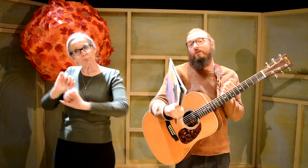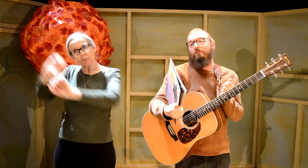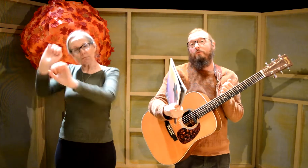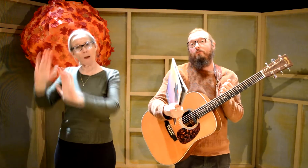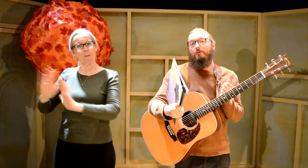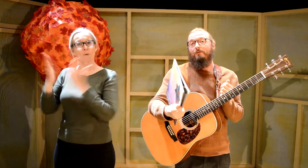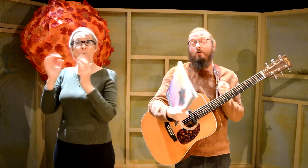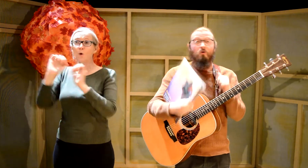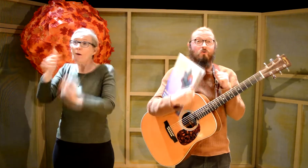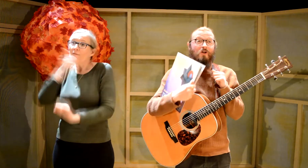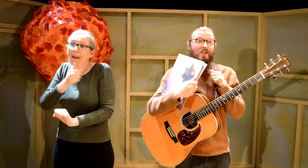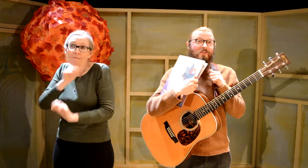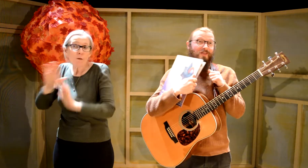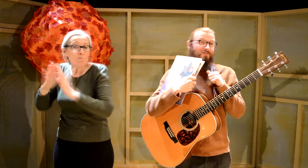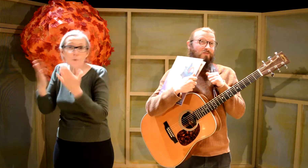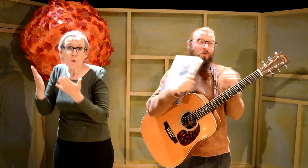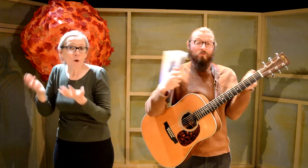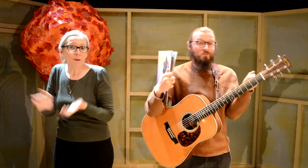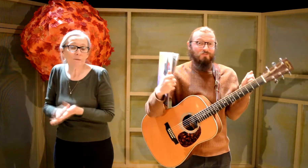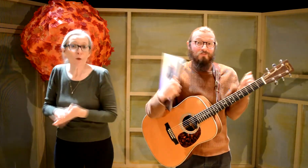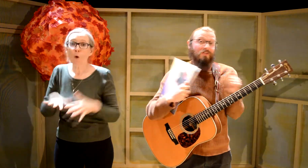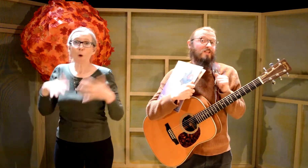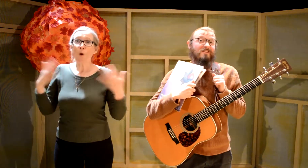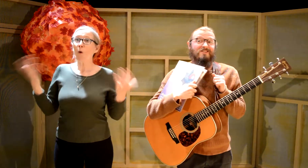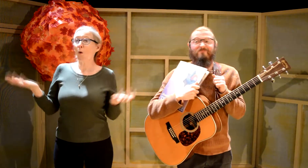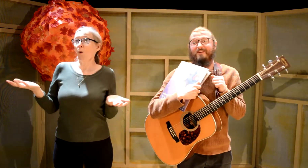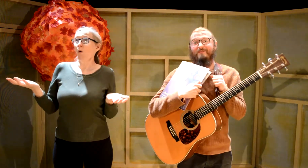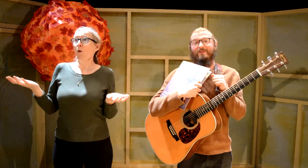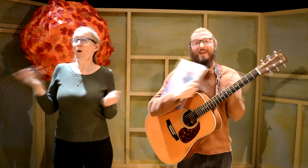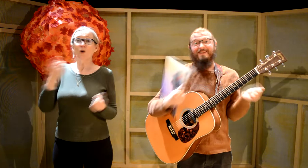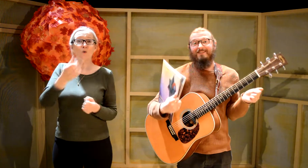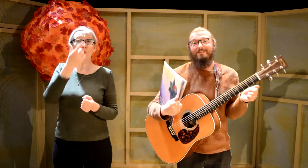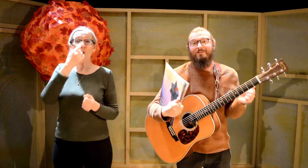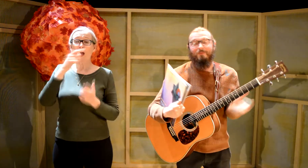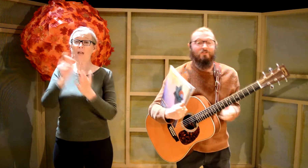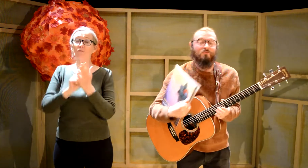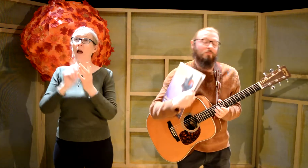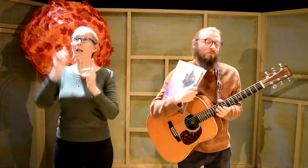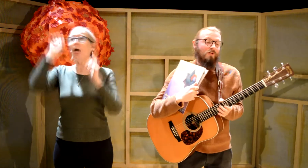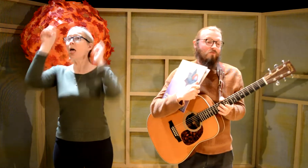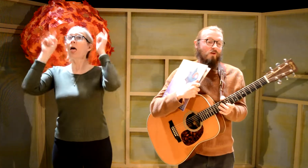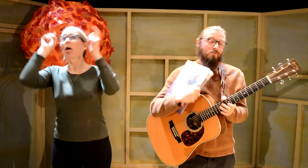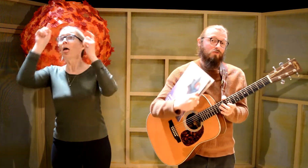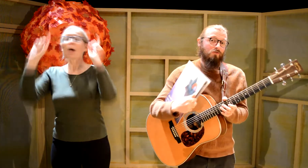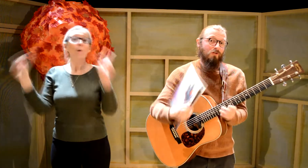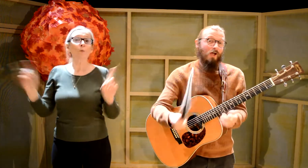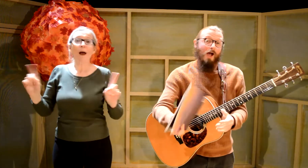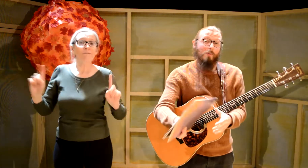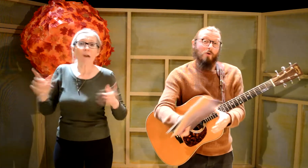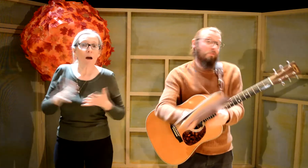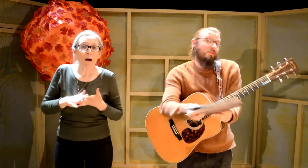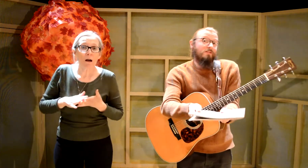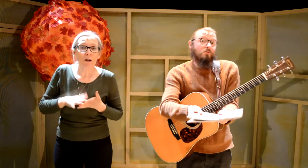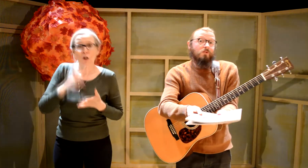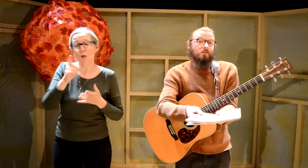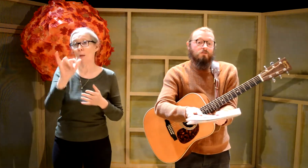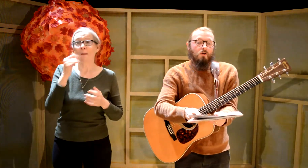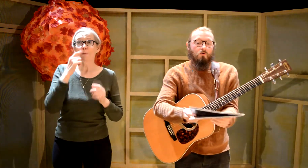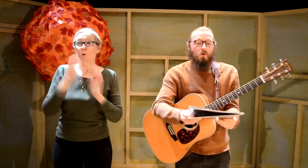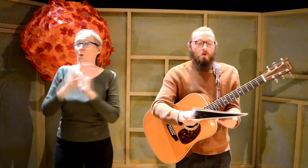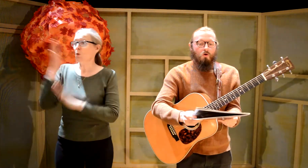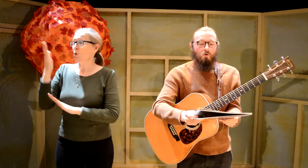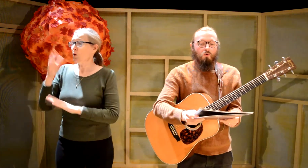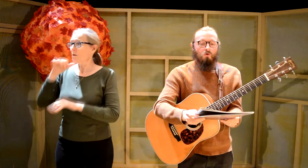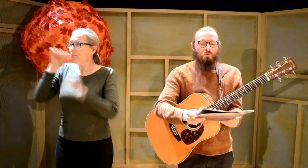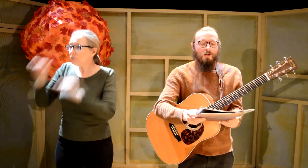of your favourite books maybe, or to be honest, you can write about anything. You might just want to write a song about a place that you like to